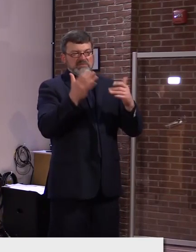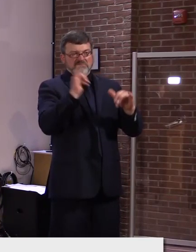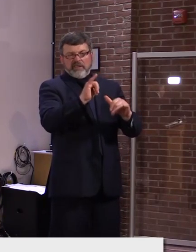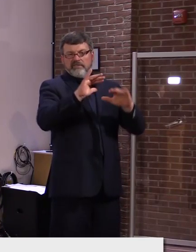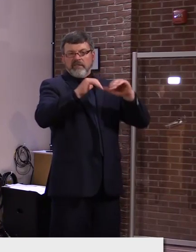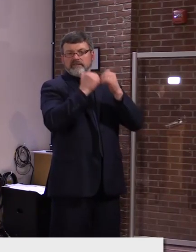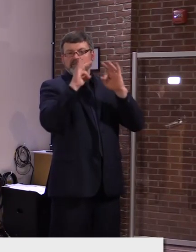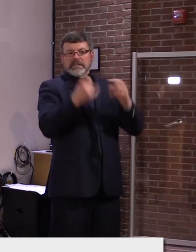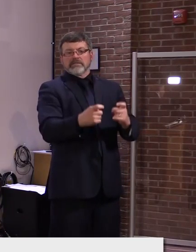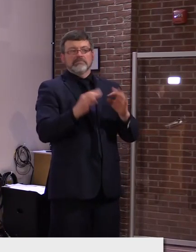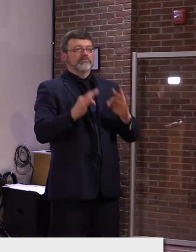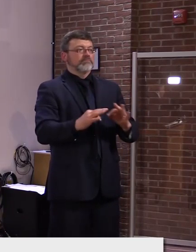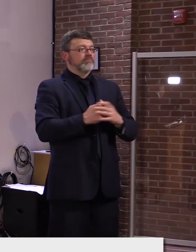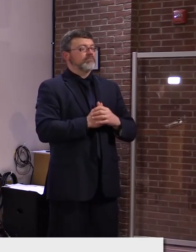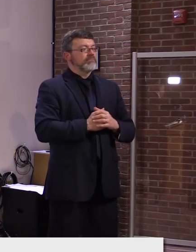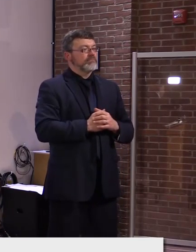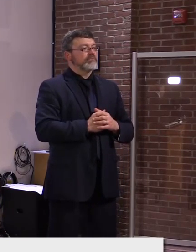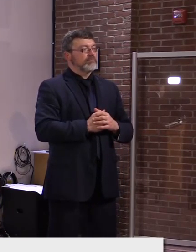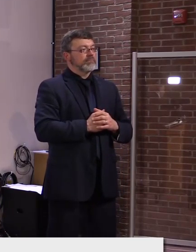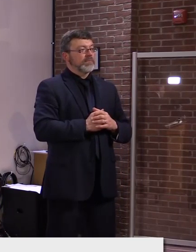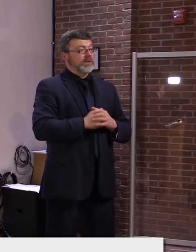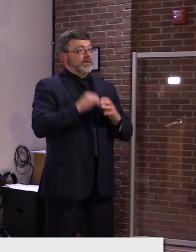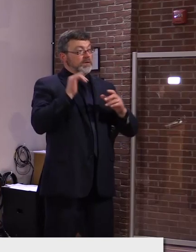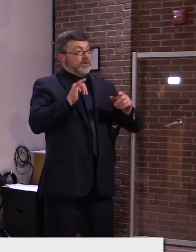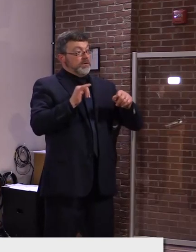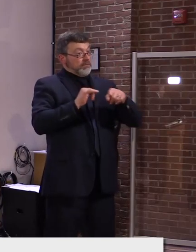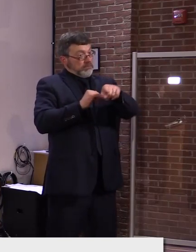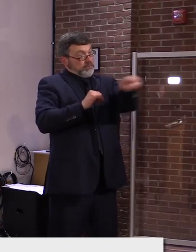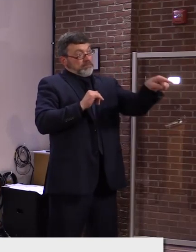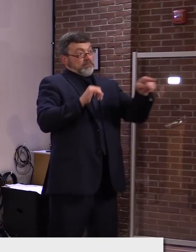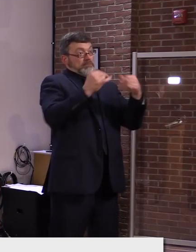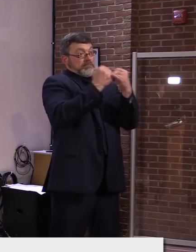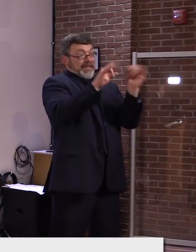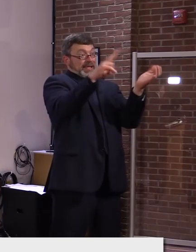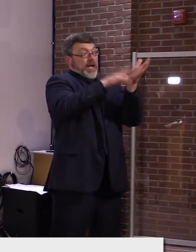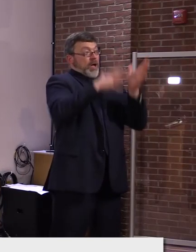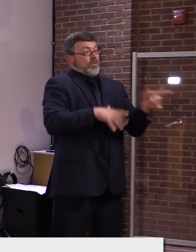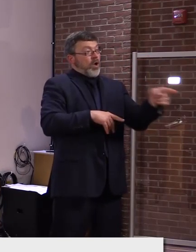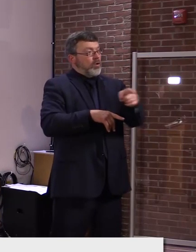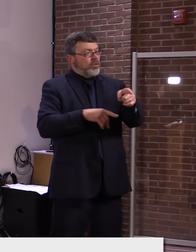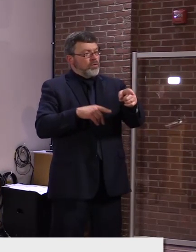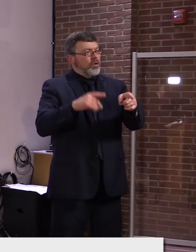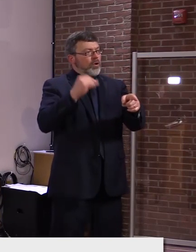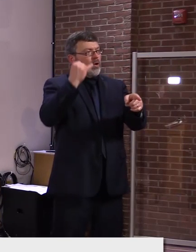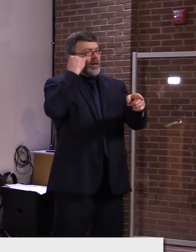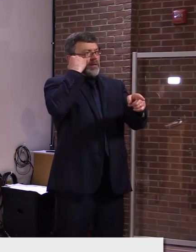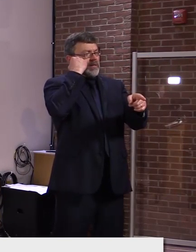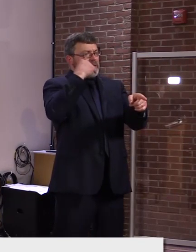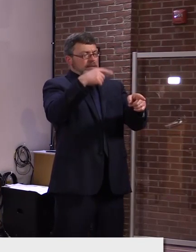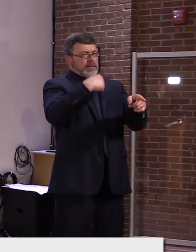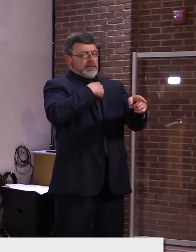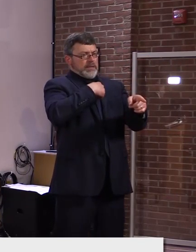without an issue. So we know that's up and working, but it's a much smaller subset of the